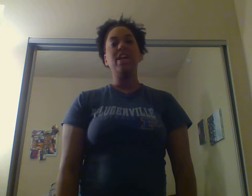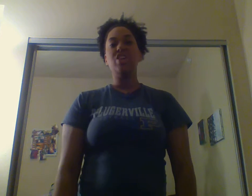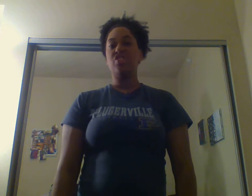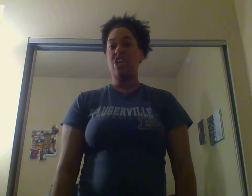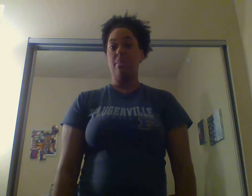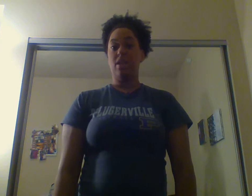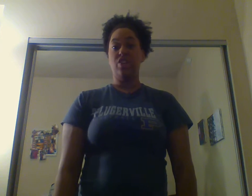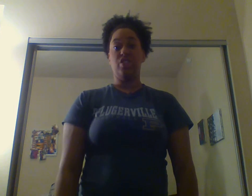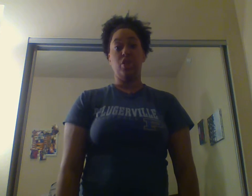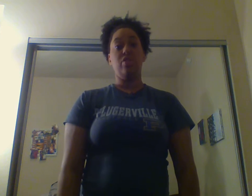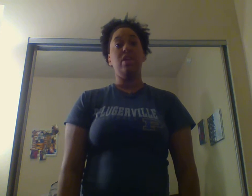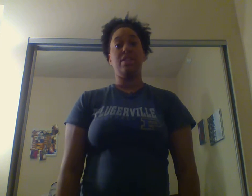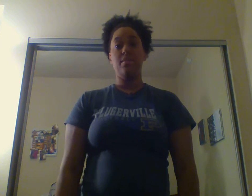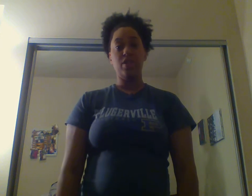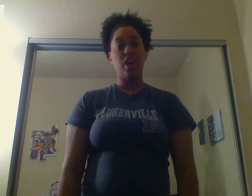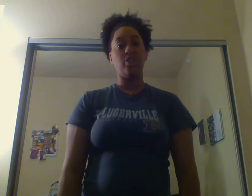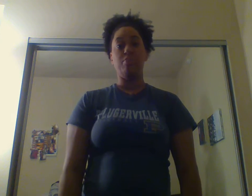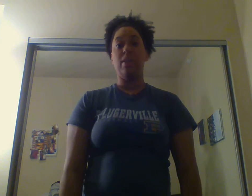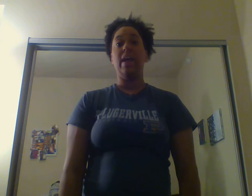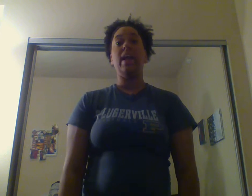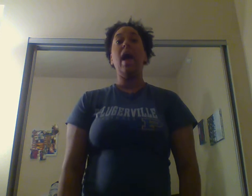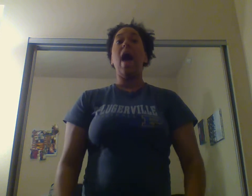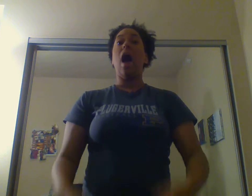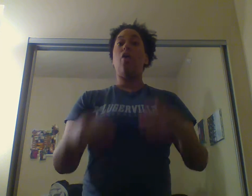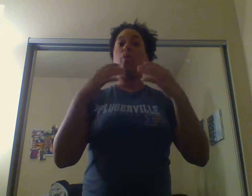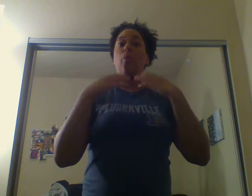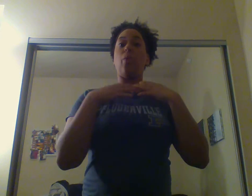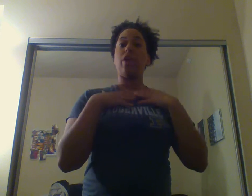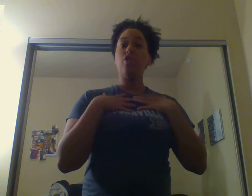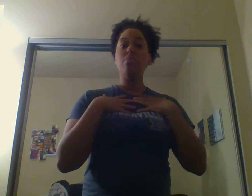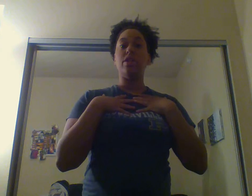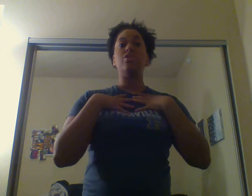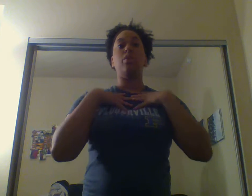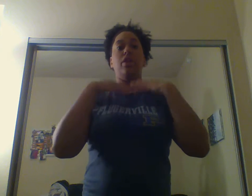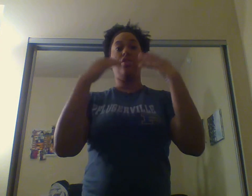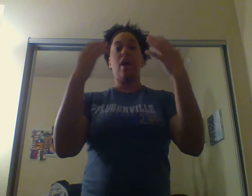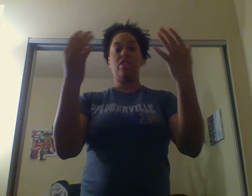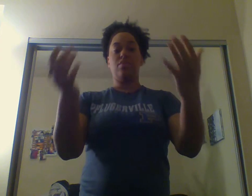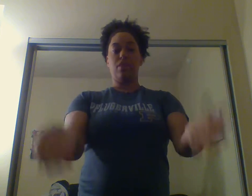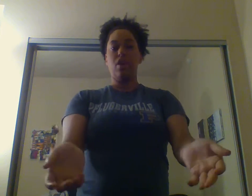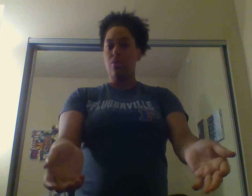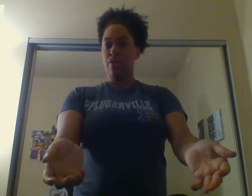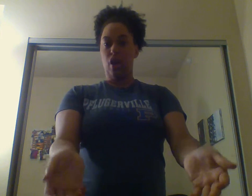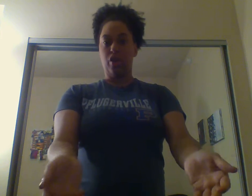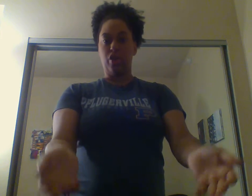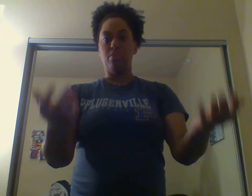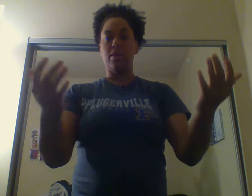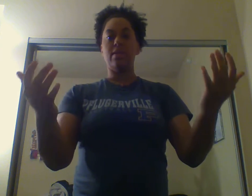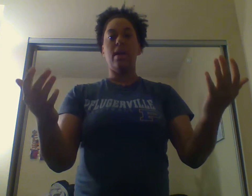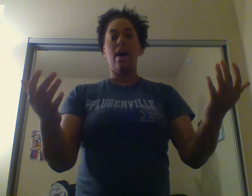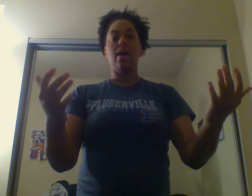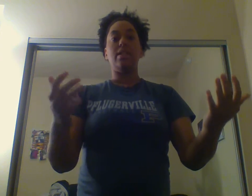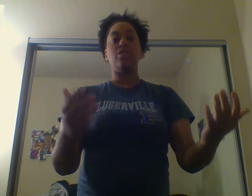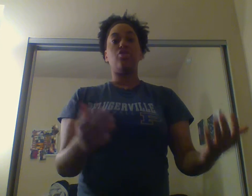Communication accommodation theory attempts to explain how humans, when interacting with other humans,